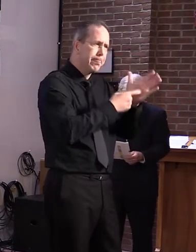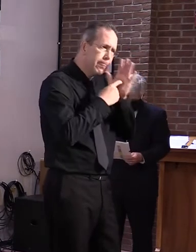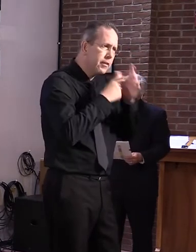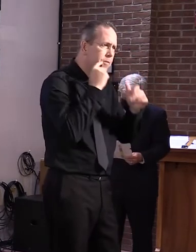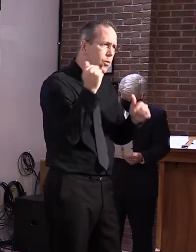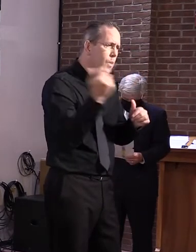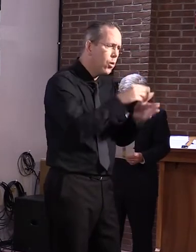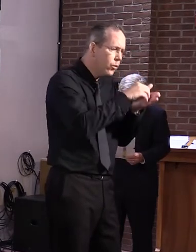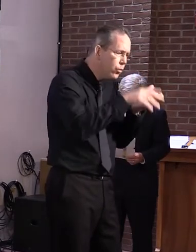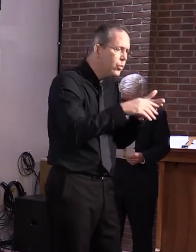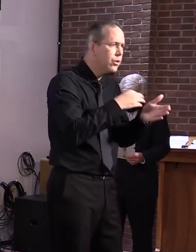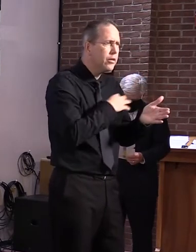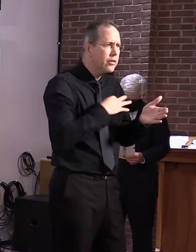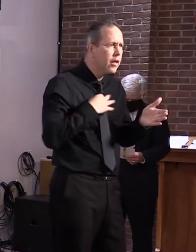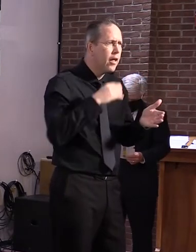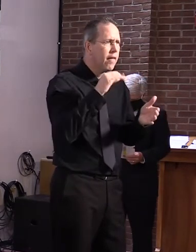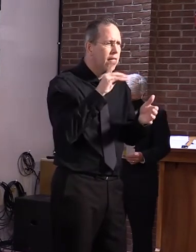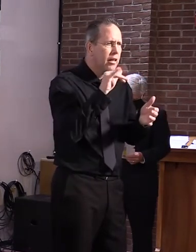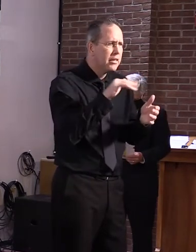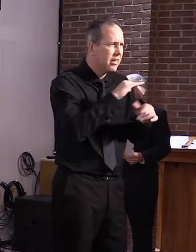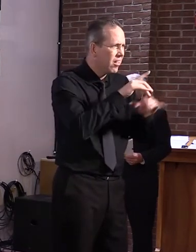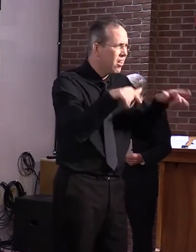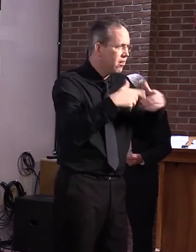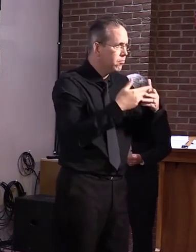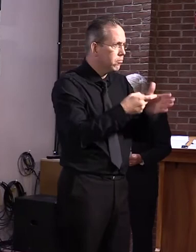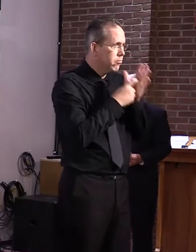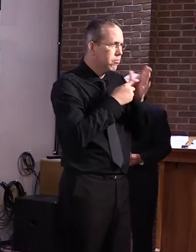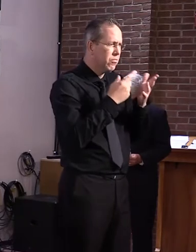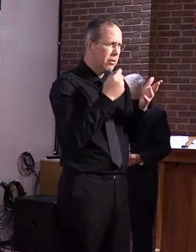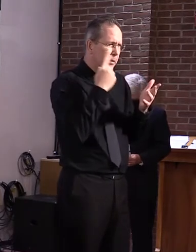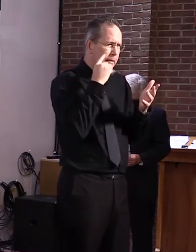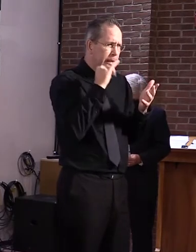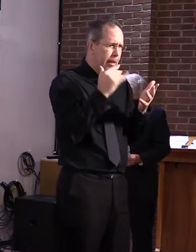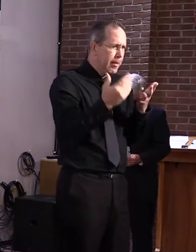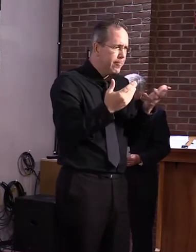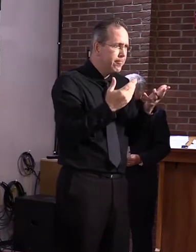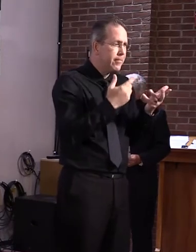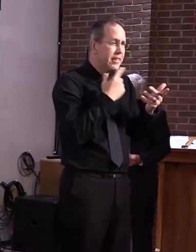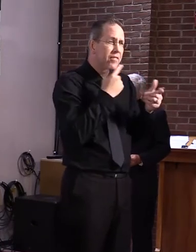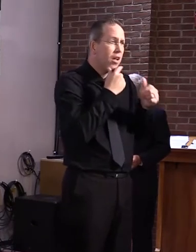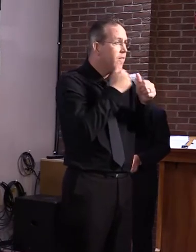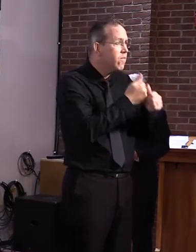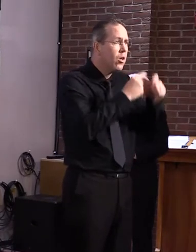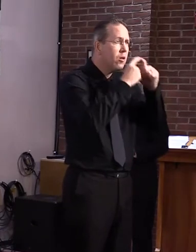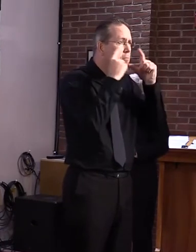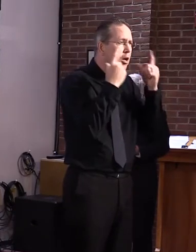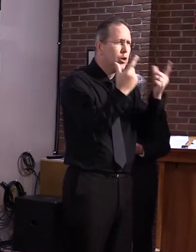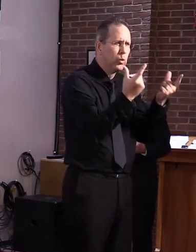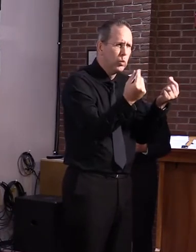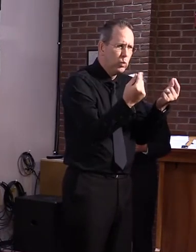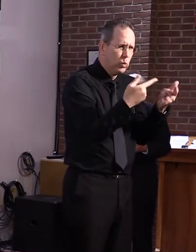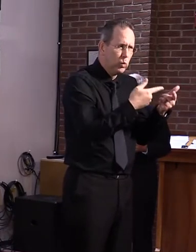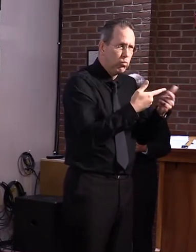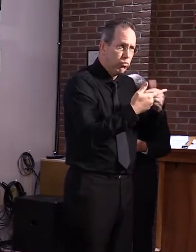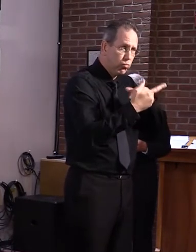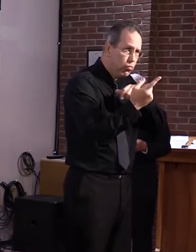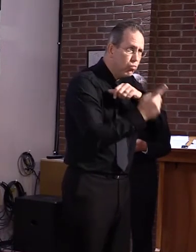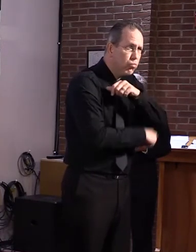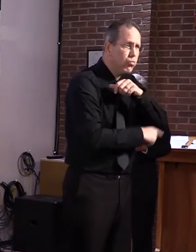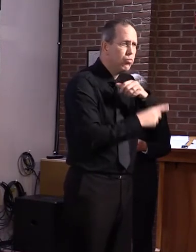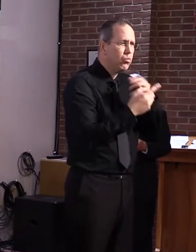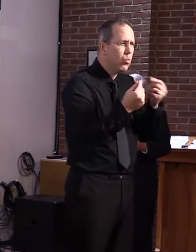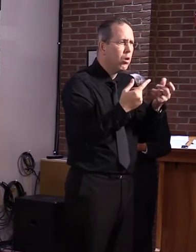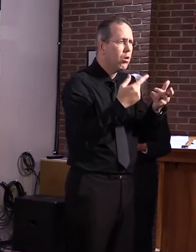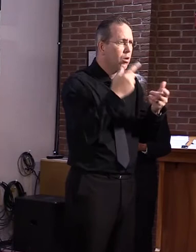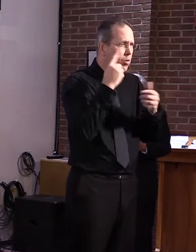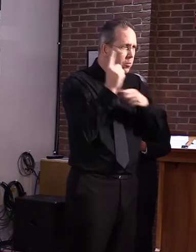other people, they are in danger of each other. So I'm wondering why this wouldn't be the case in the state at large, and why you wouldn't